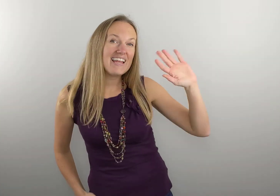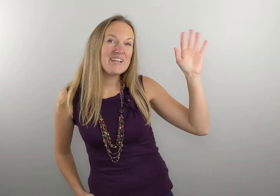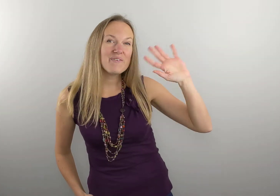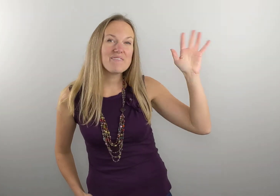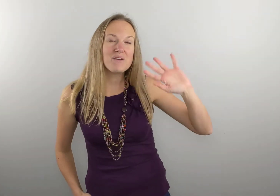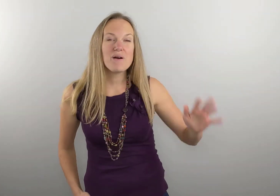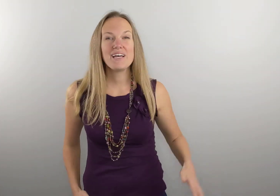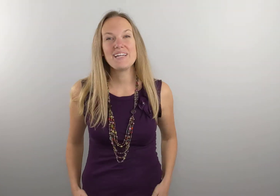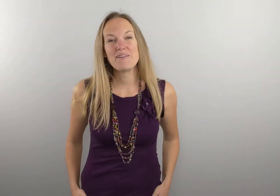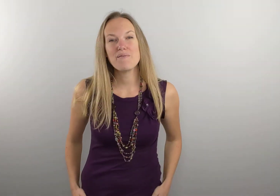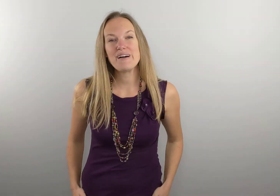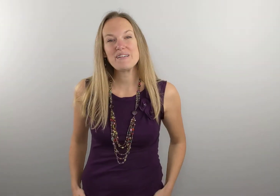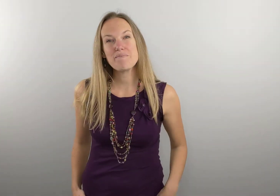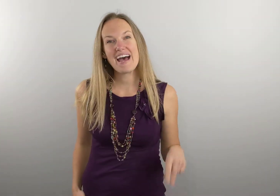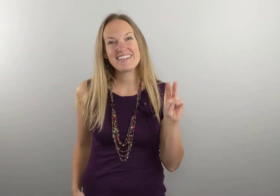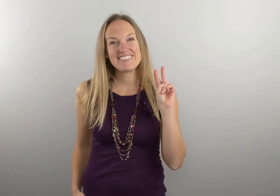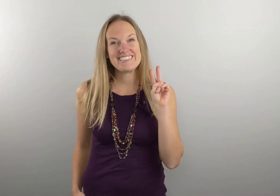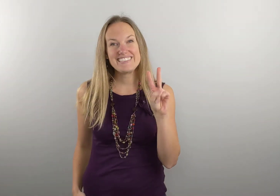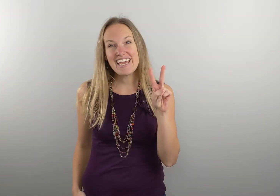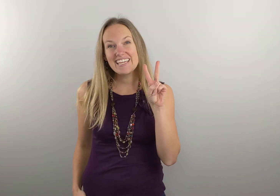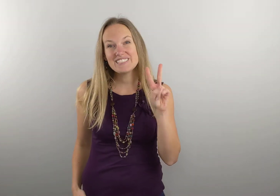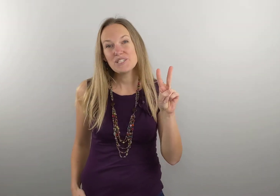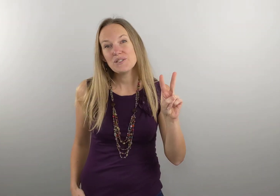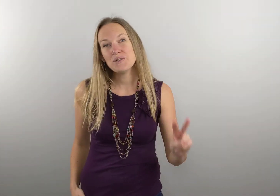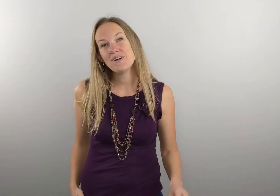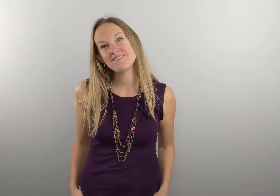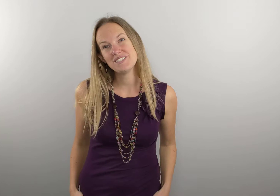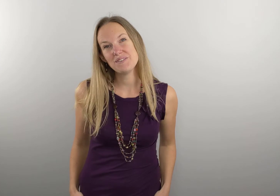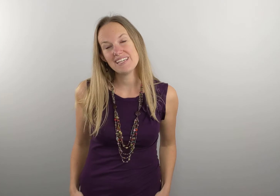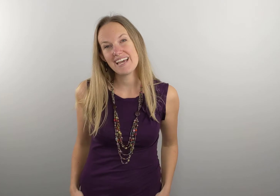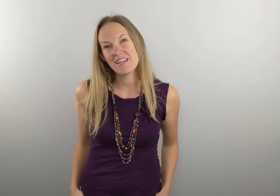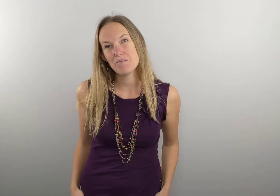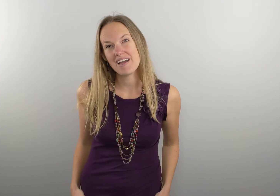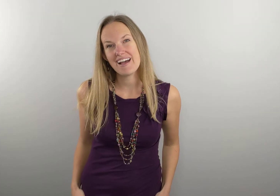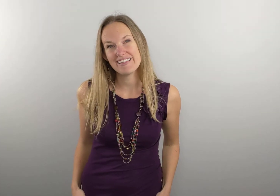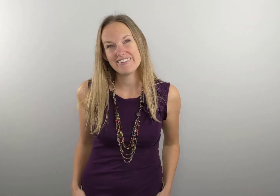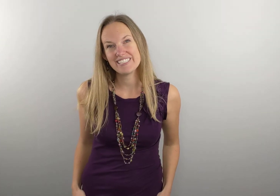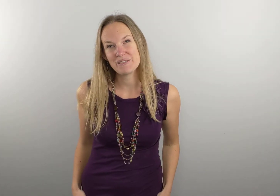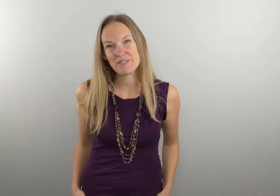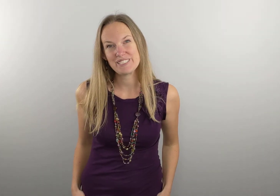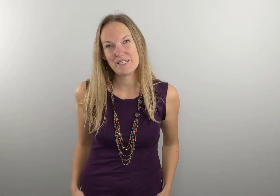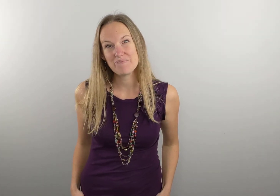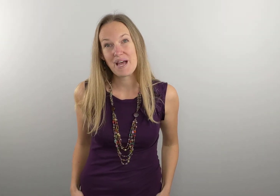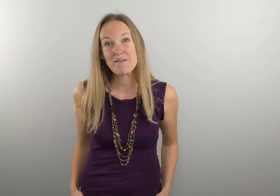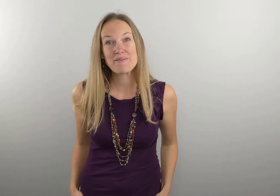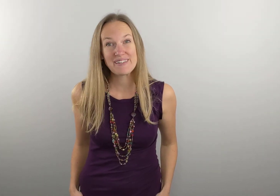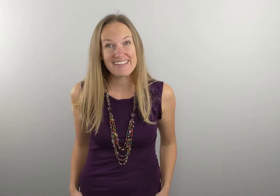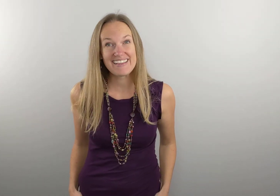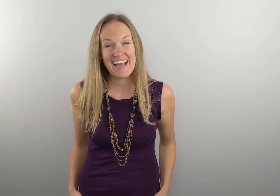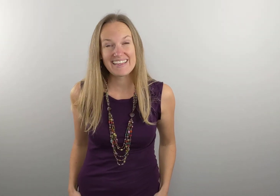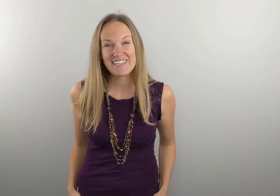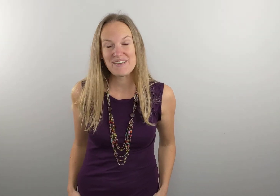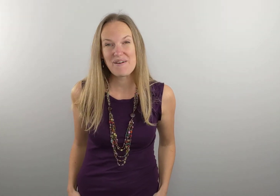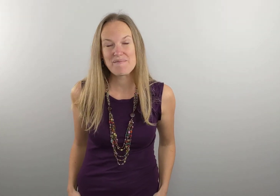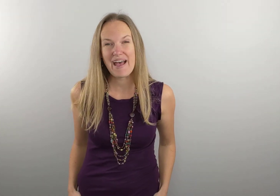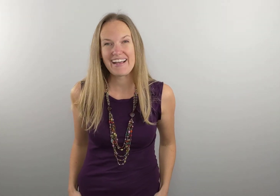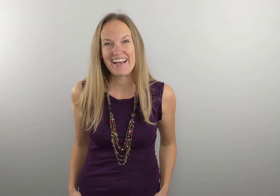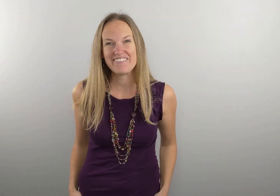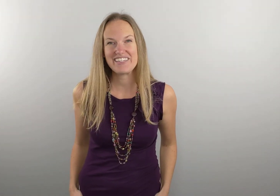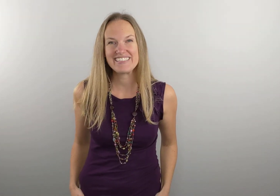Hello everyone, and welcome back to day 2 of Do It Again by Elevation Worship. I'm really glad that you are back after